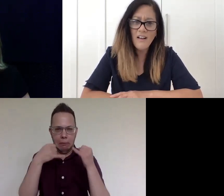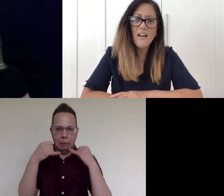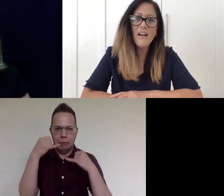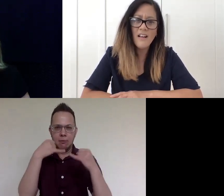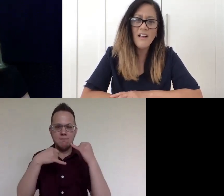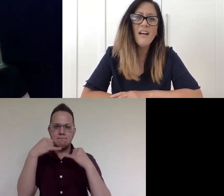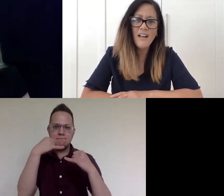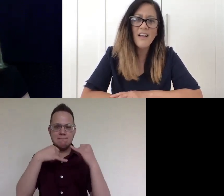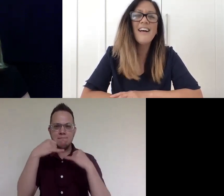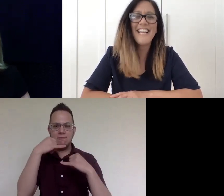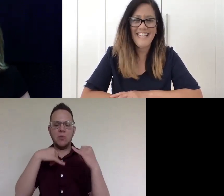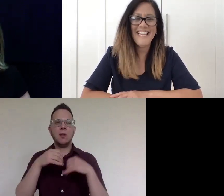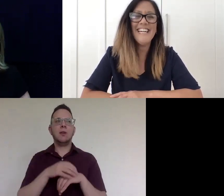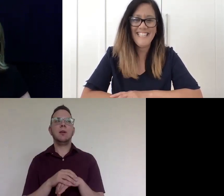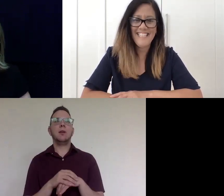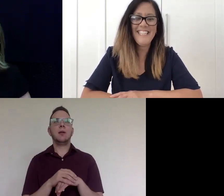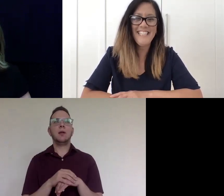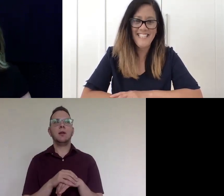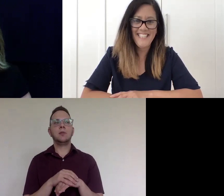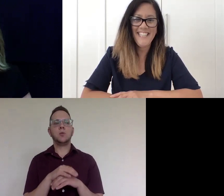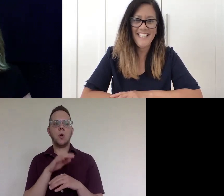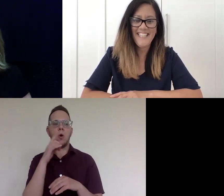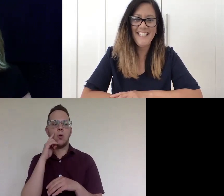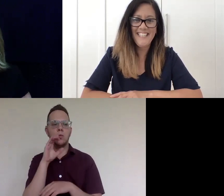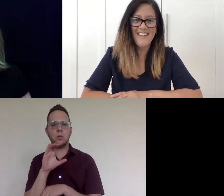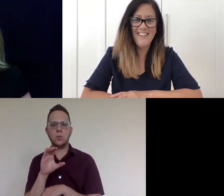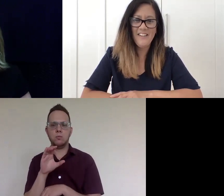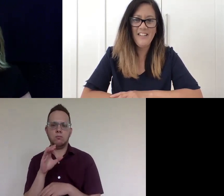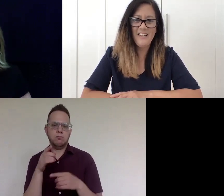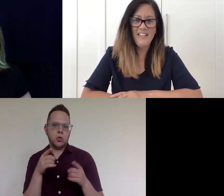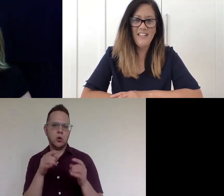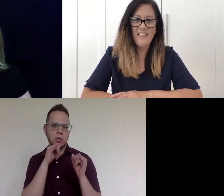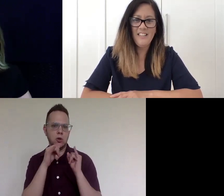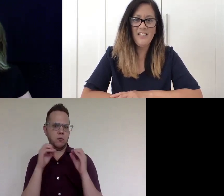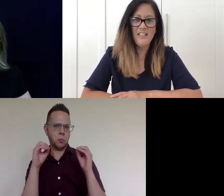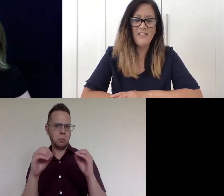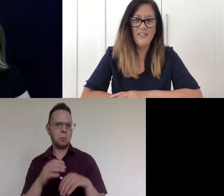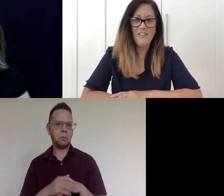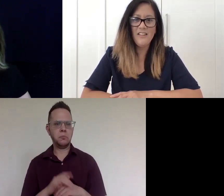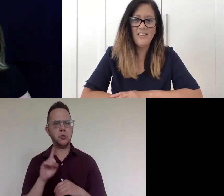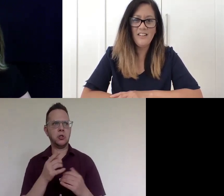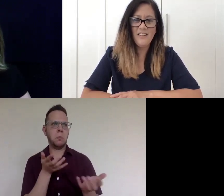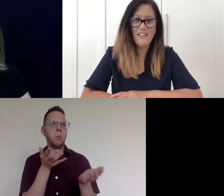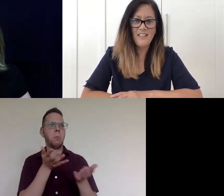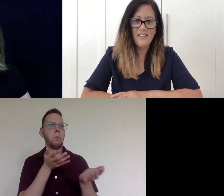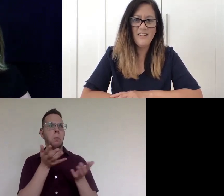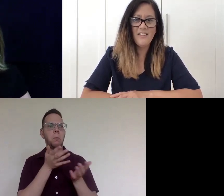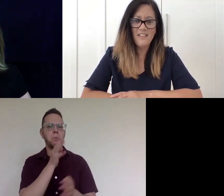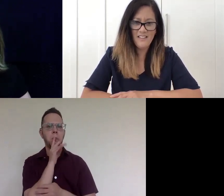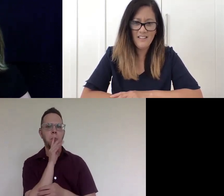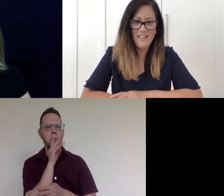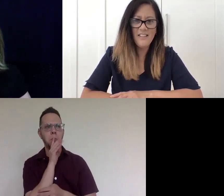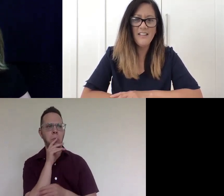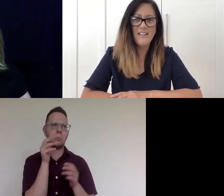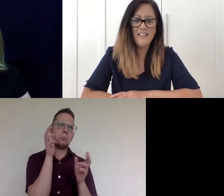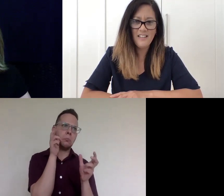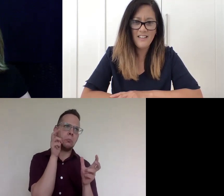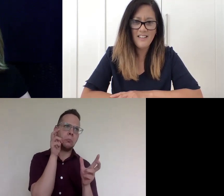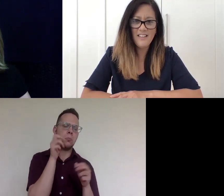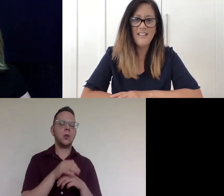Sign Language. Just a couple of signs, baby signs. But during the interview, there was no